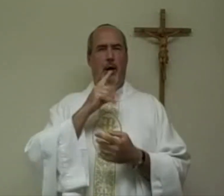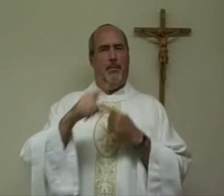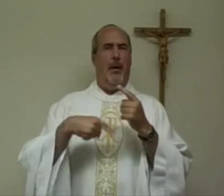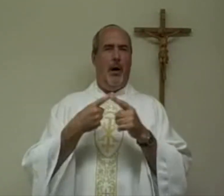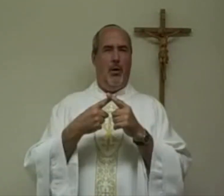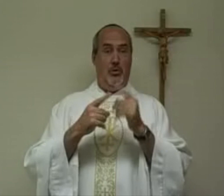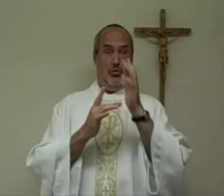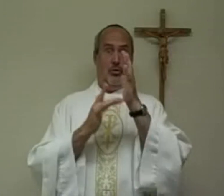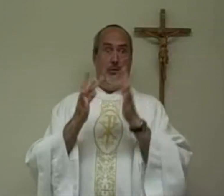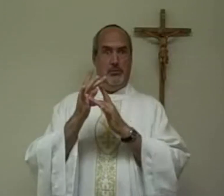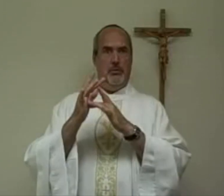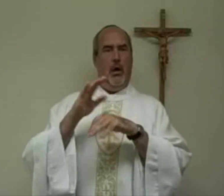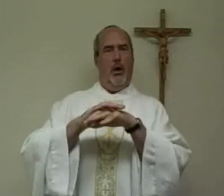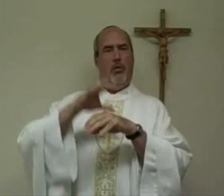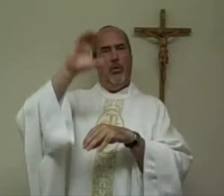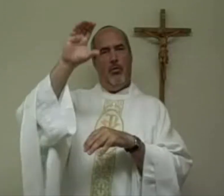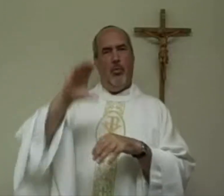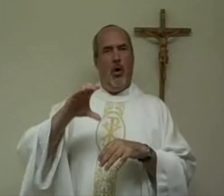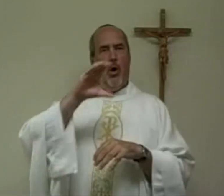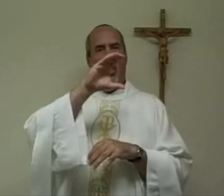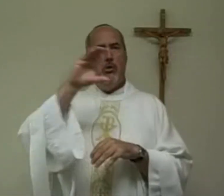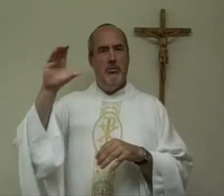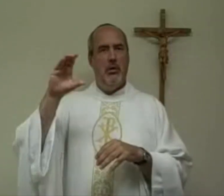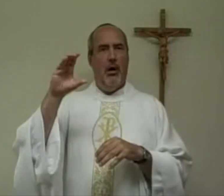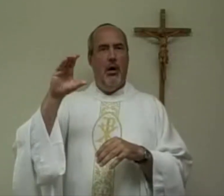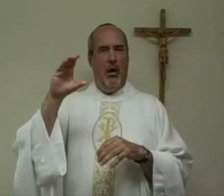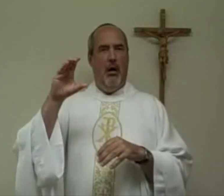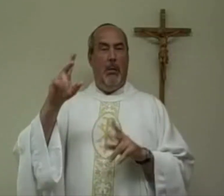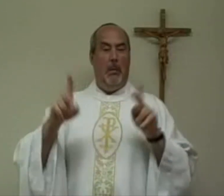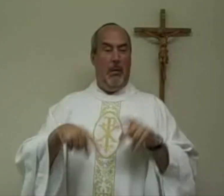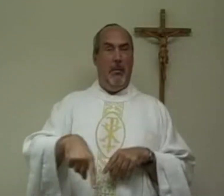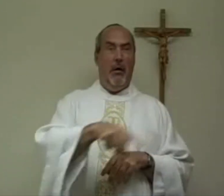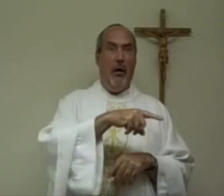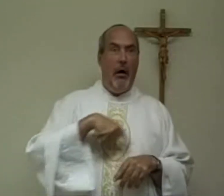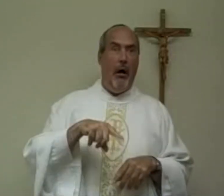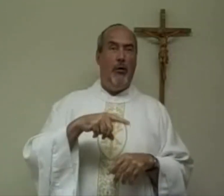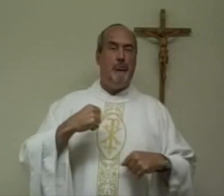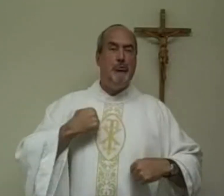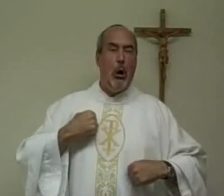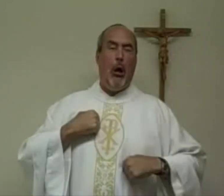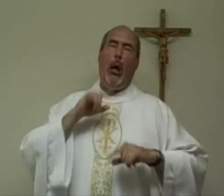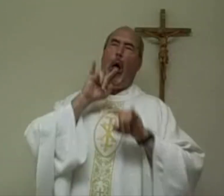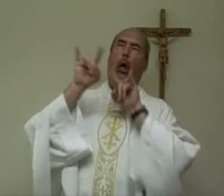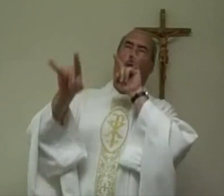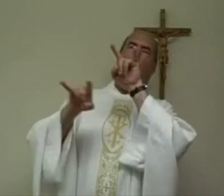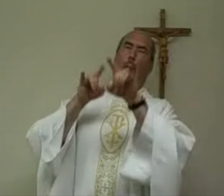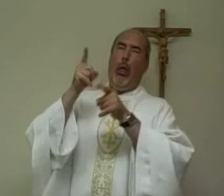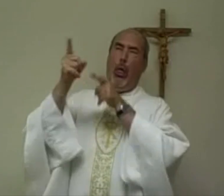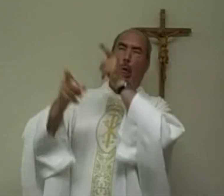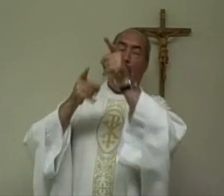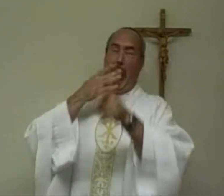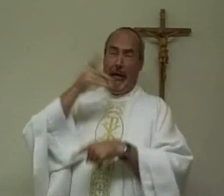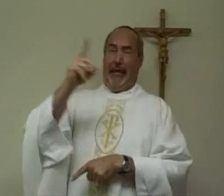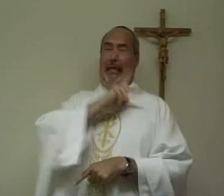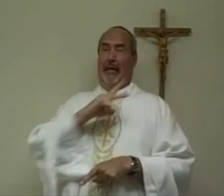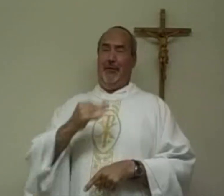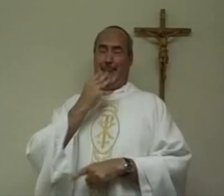In today's gospel, it speaks of when Jesus was on the cross, being persecuted by